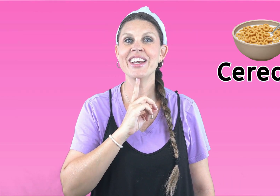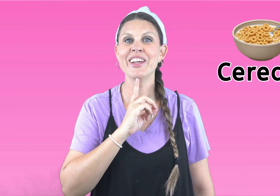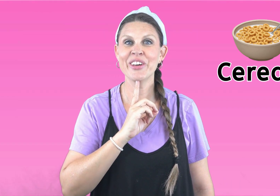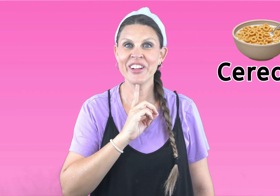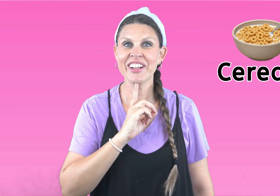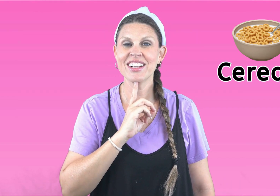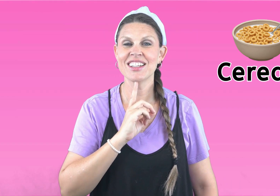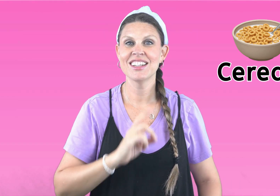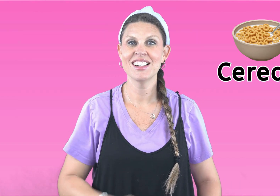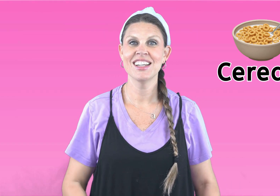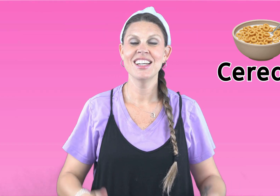cereal,